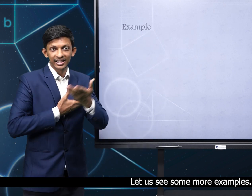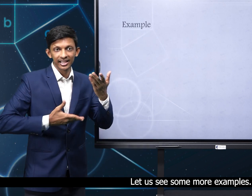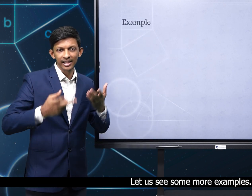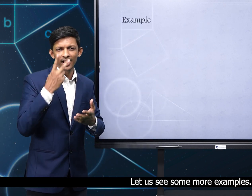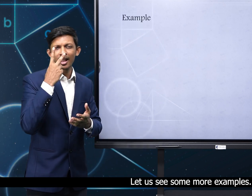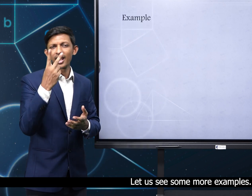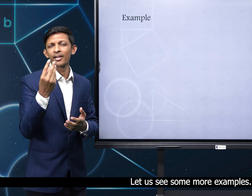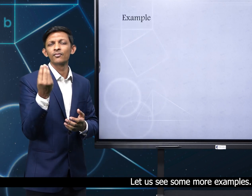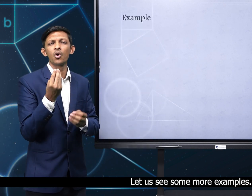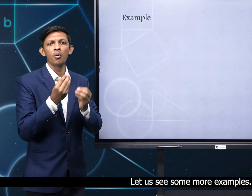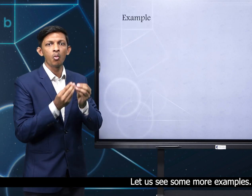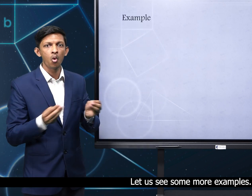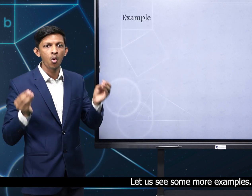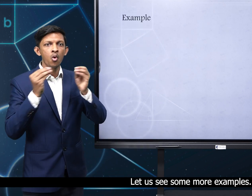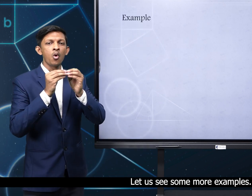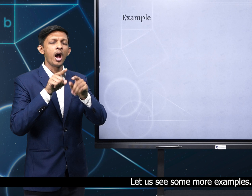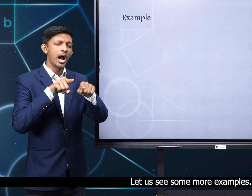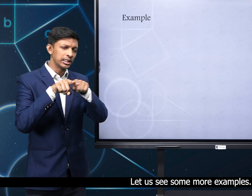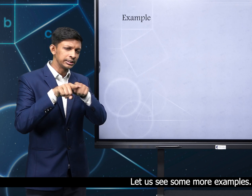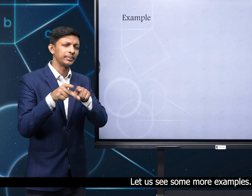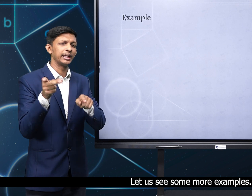Let us see some more examples.